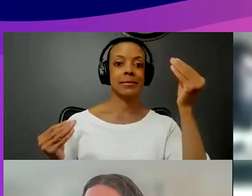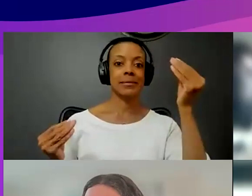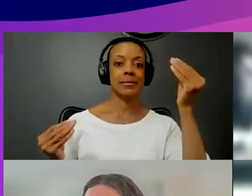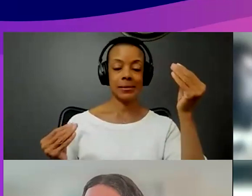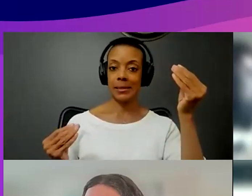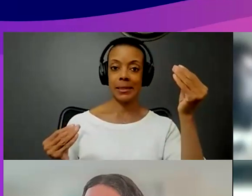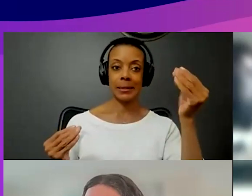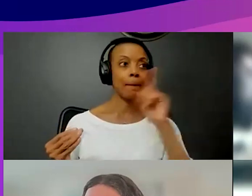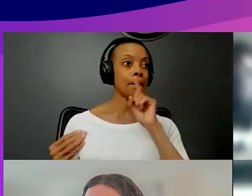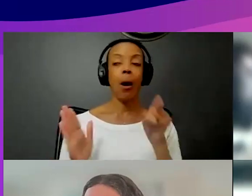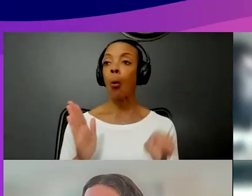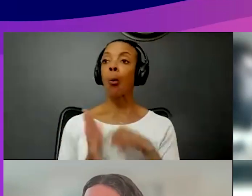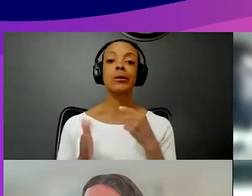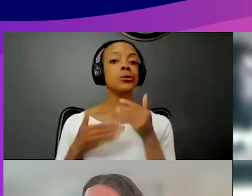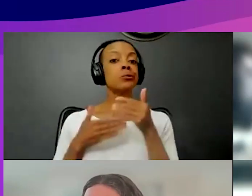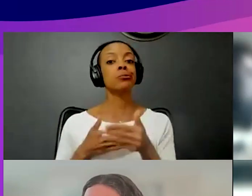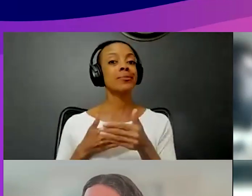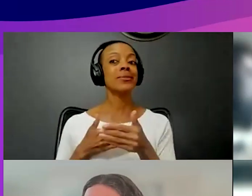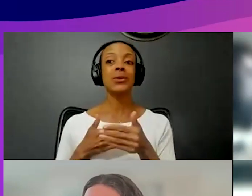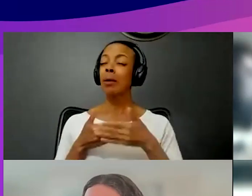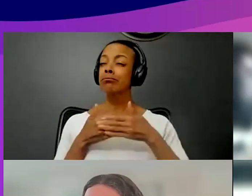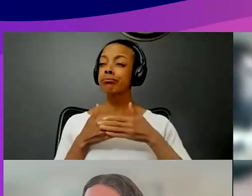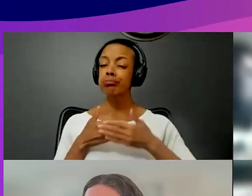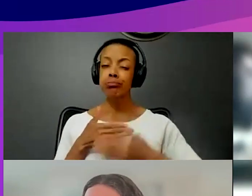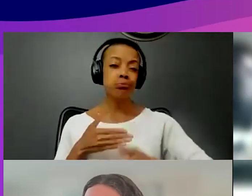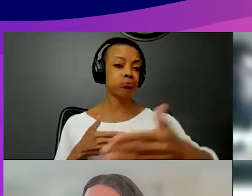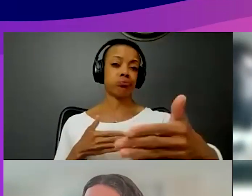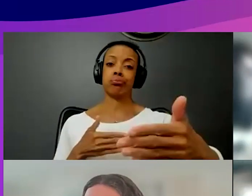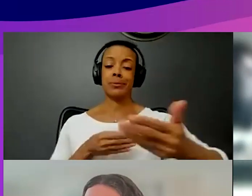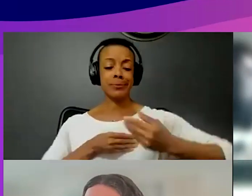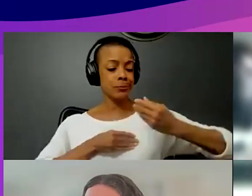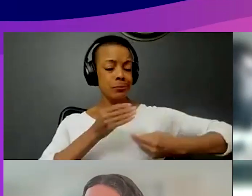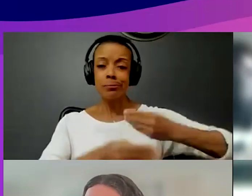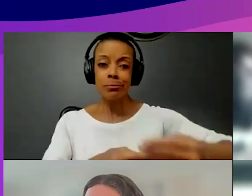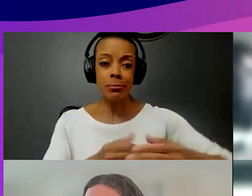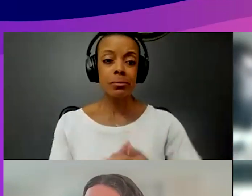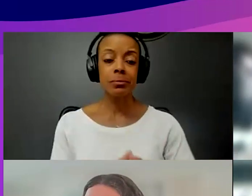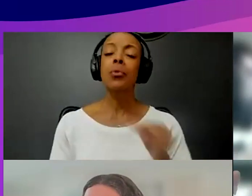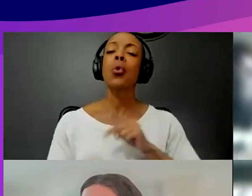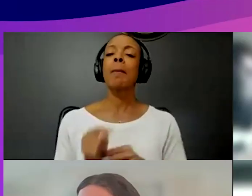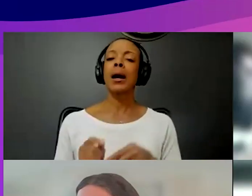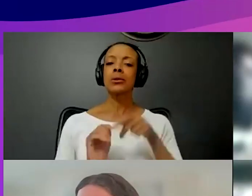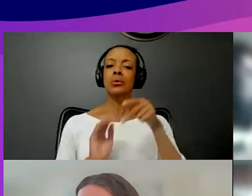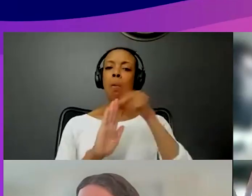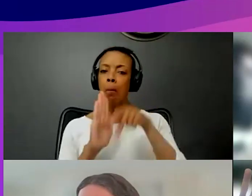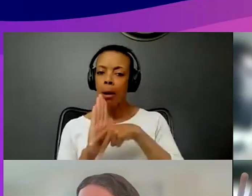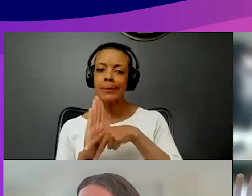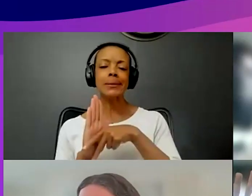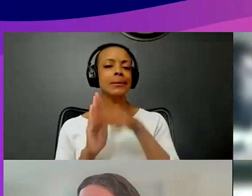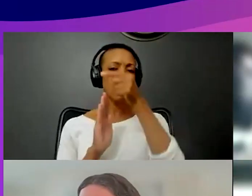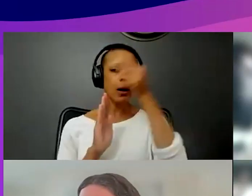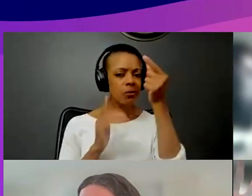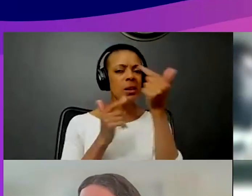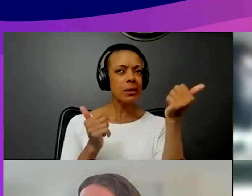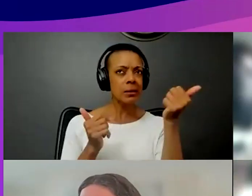And um, and just back to the policy thing, I just another thought. I think, you know, like probably just,